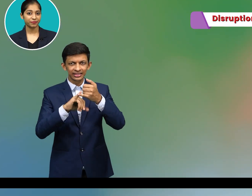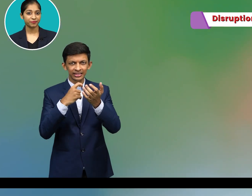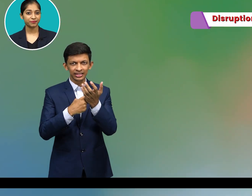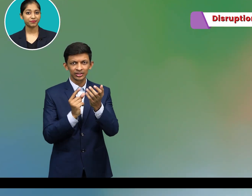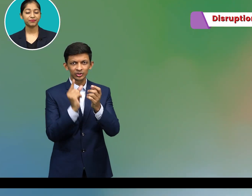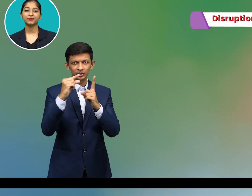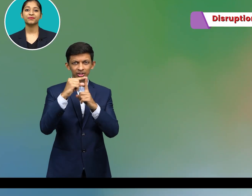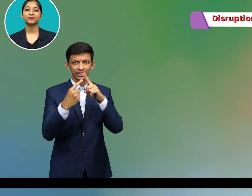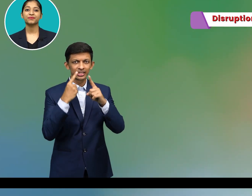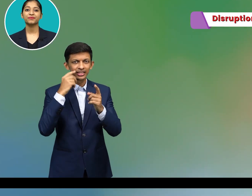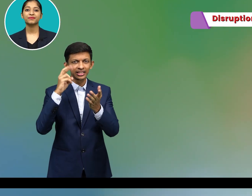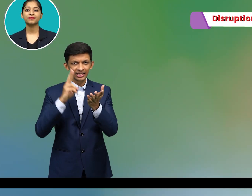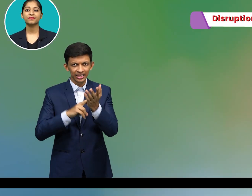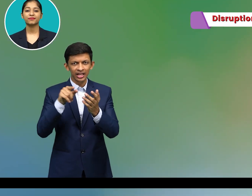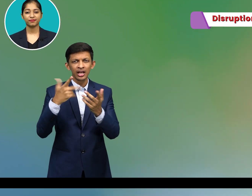disruption.